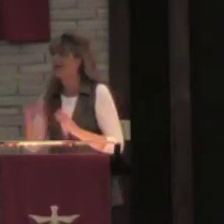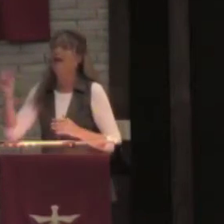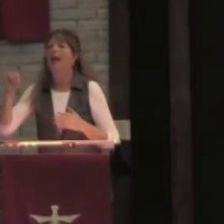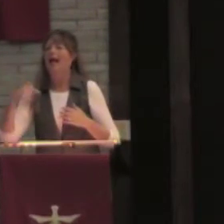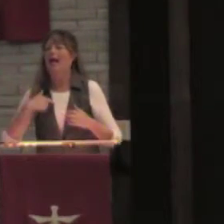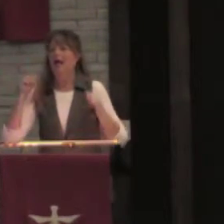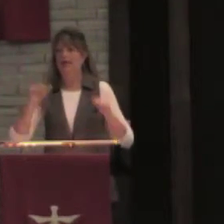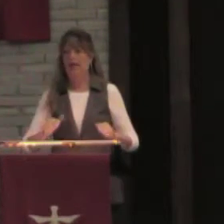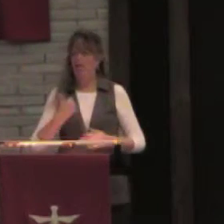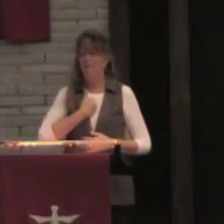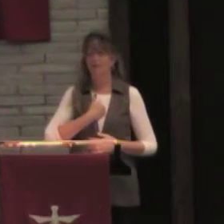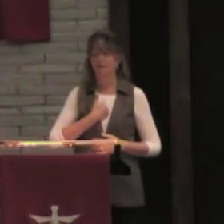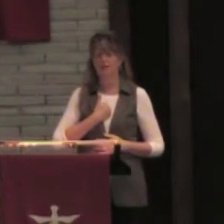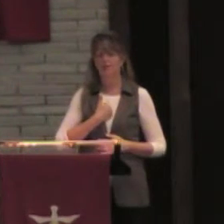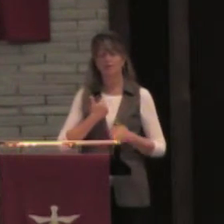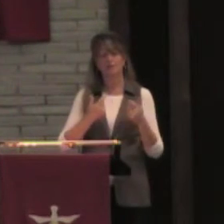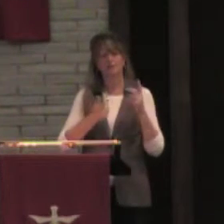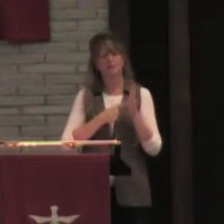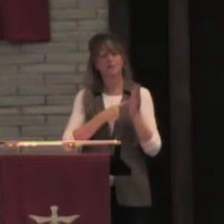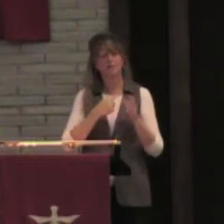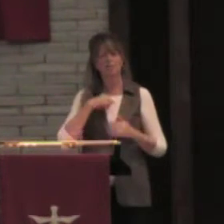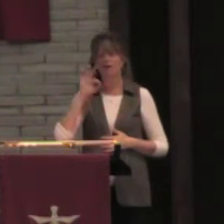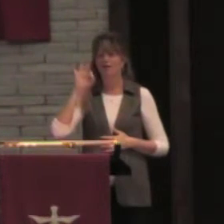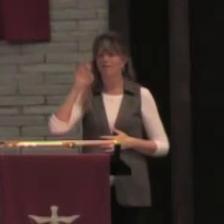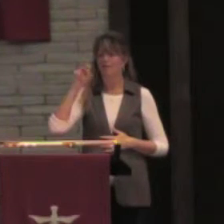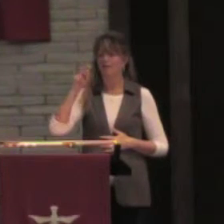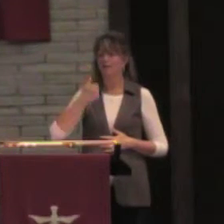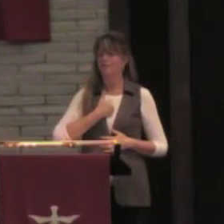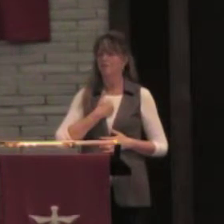mean? Like, I can tell myself sometimes